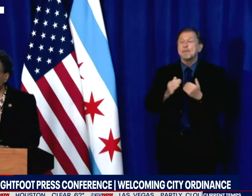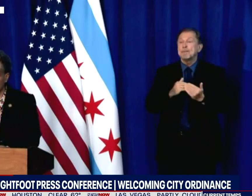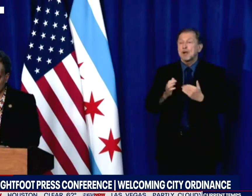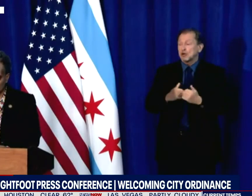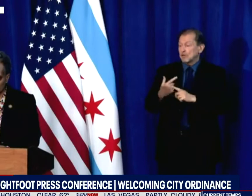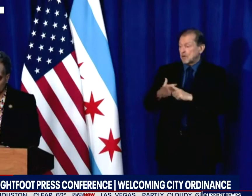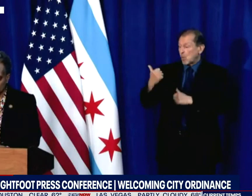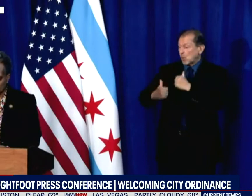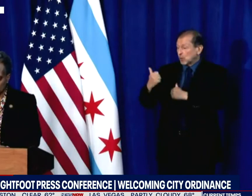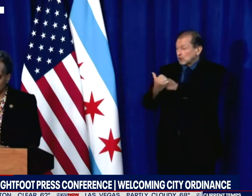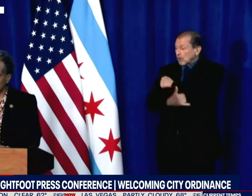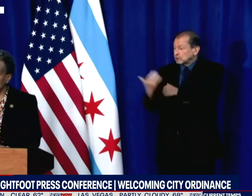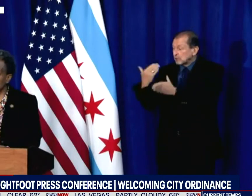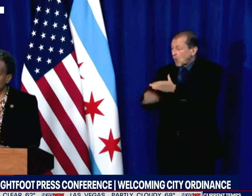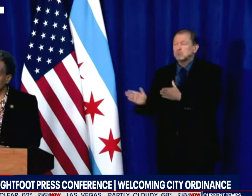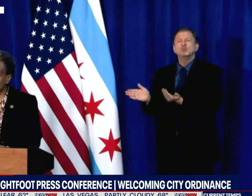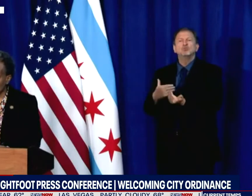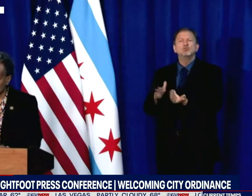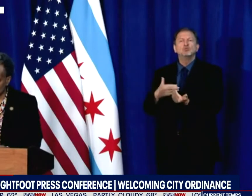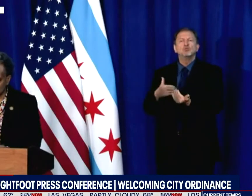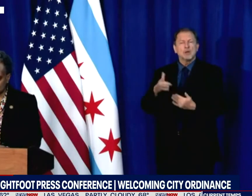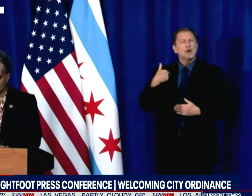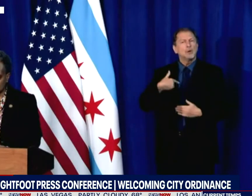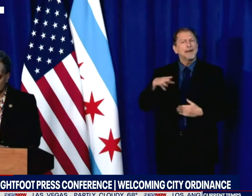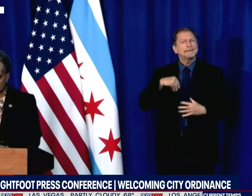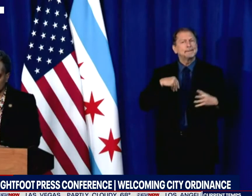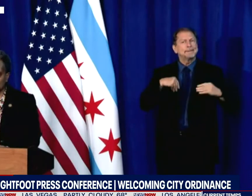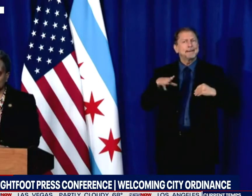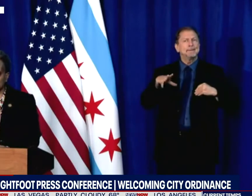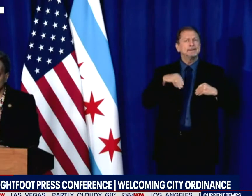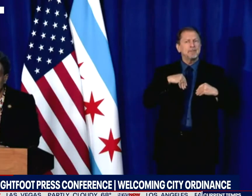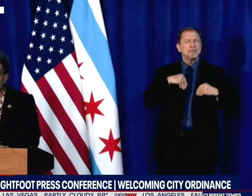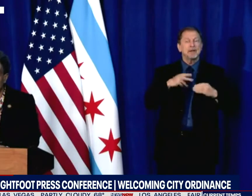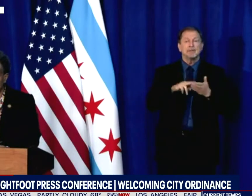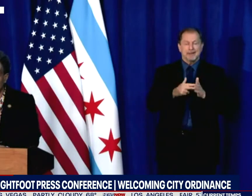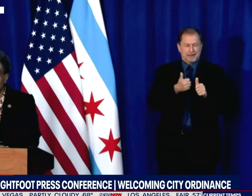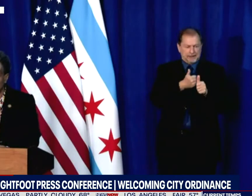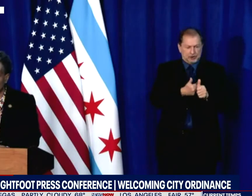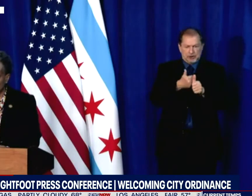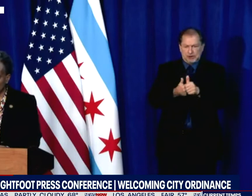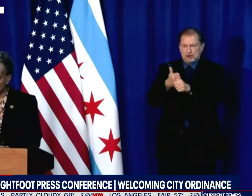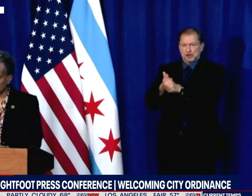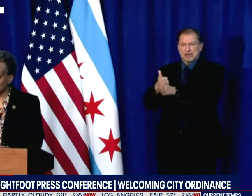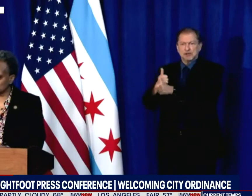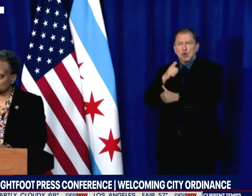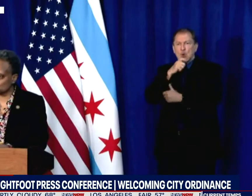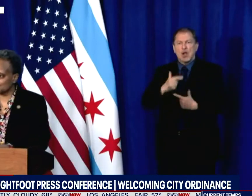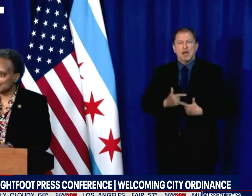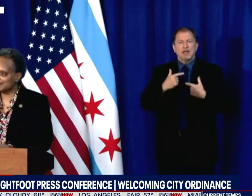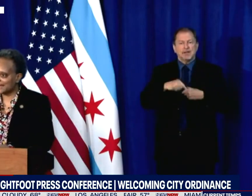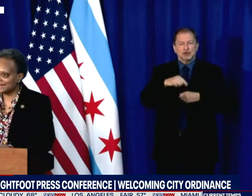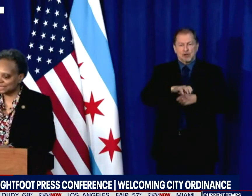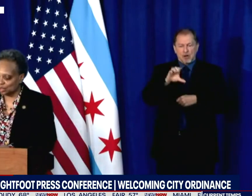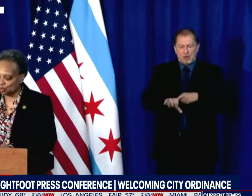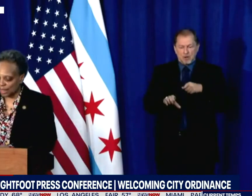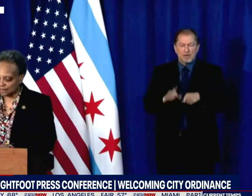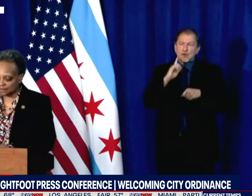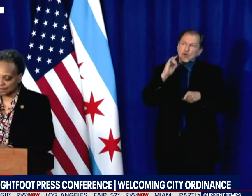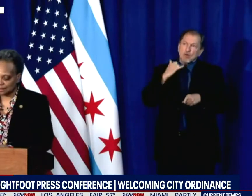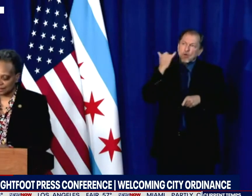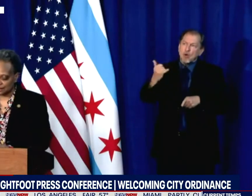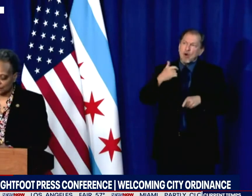where they come from. That means being a place where every resident knows with certainty that when they reach out for support that